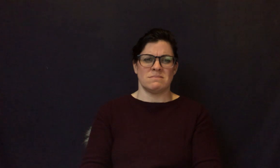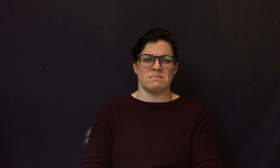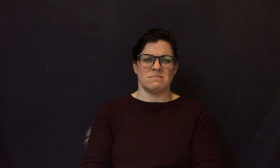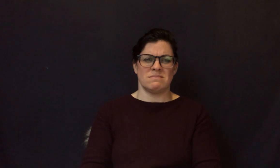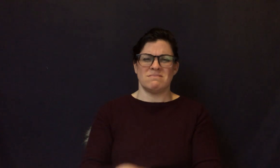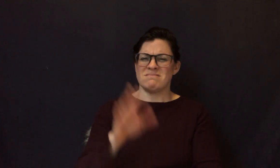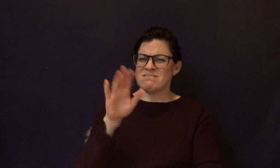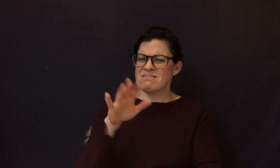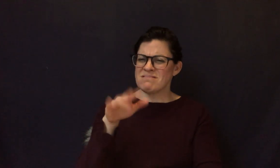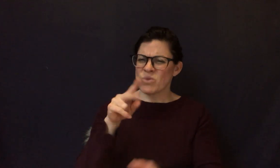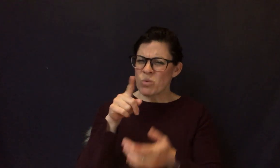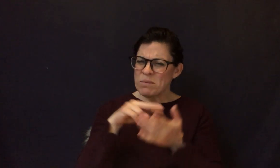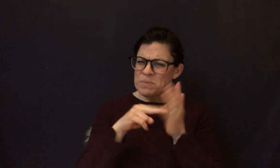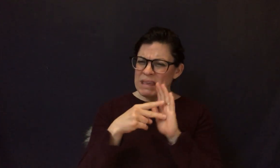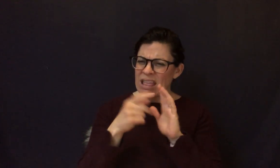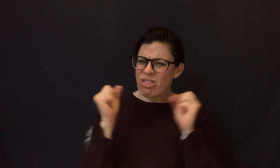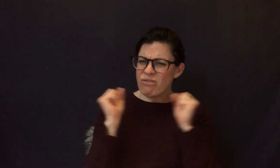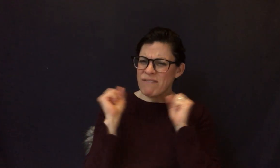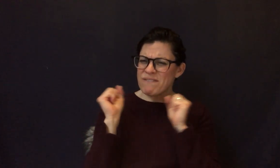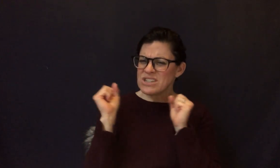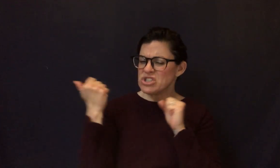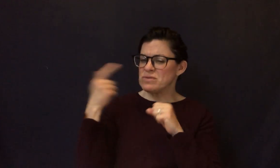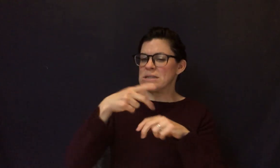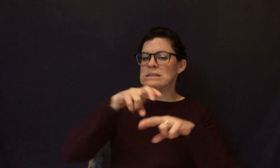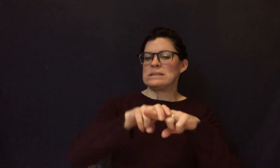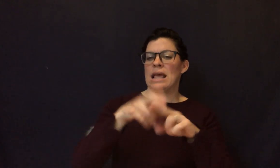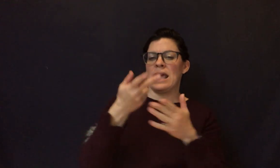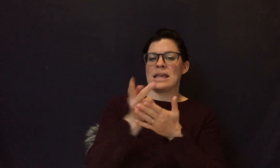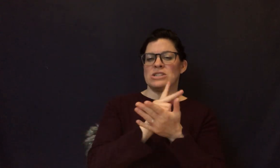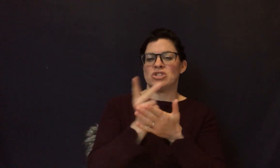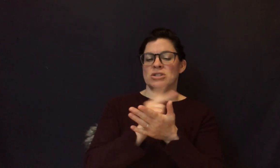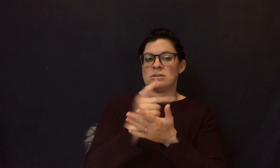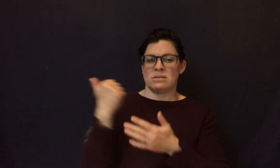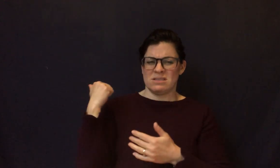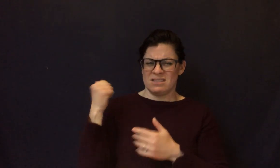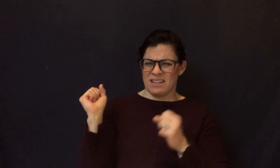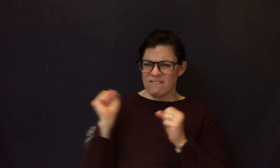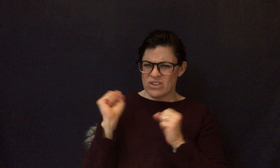Why would it be first? I don't know. Yeah, you do.